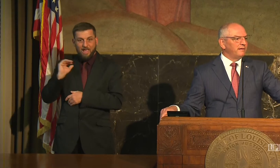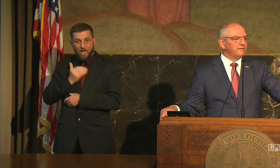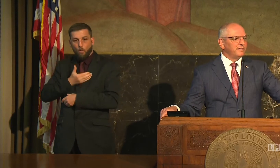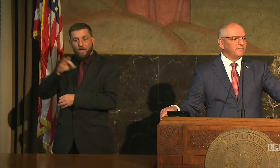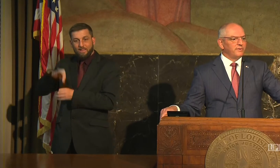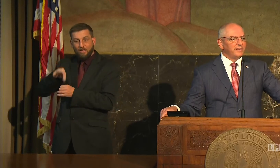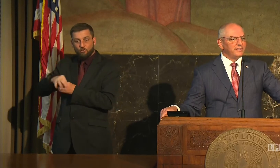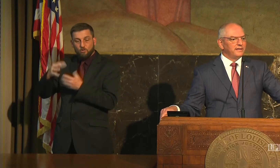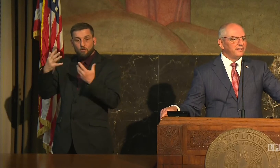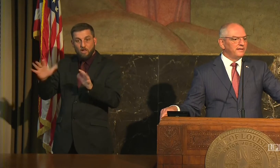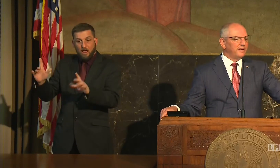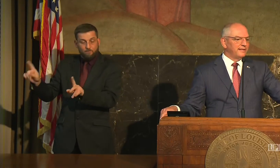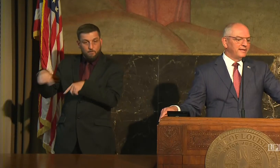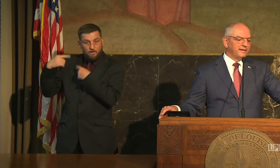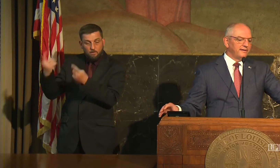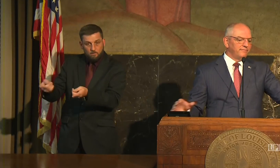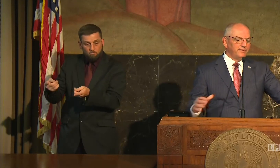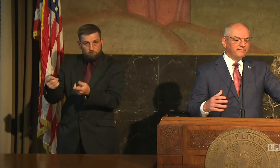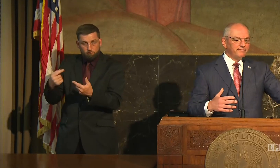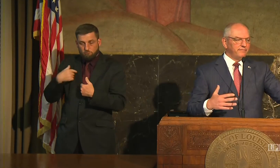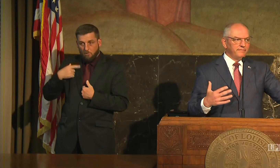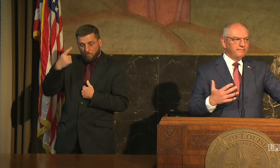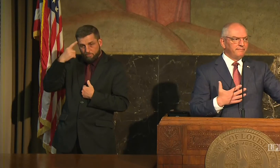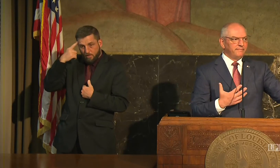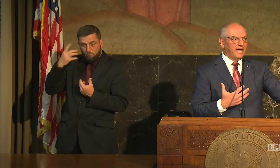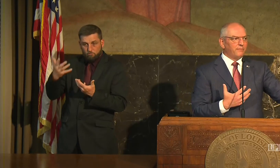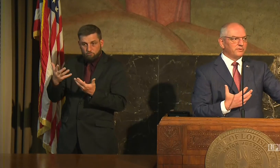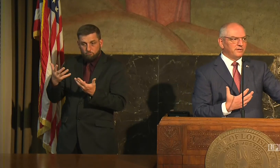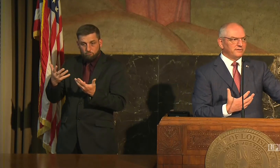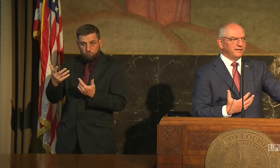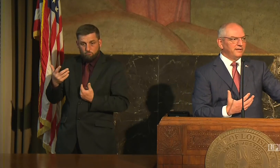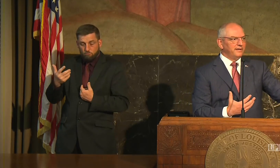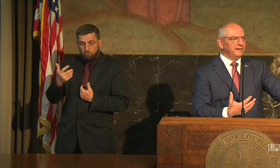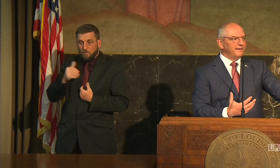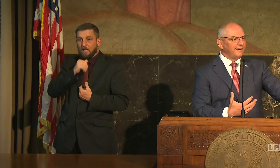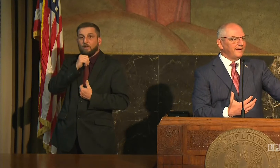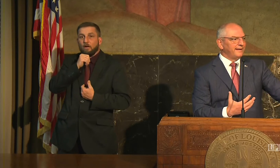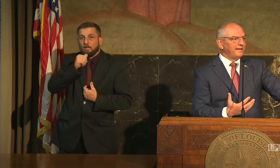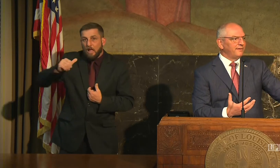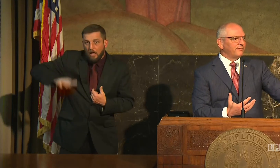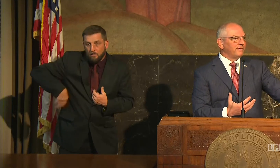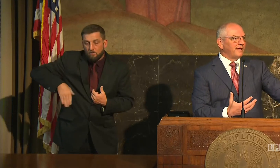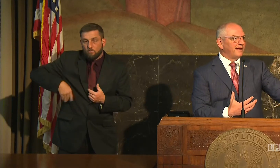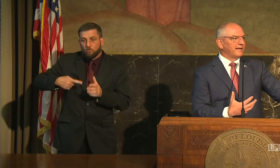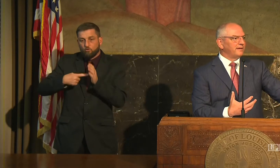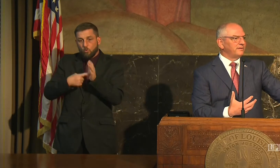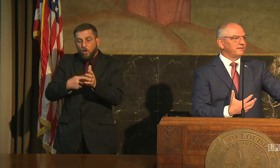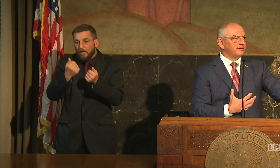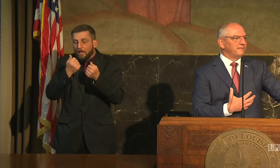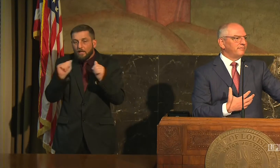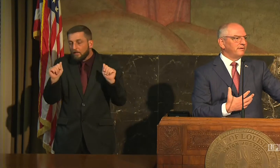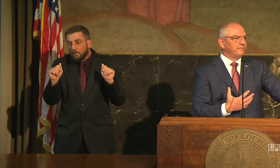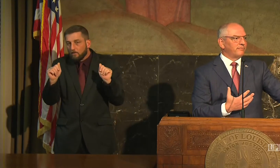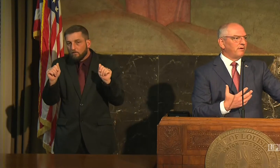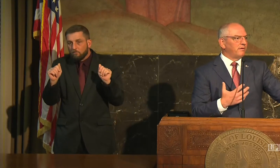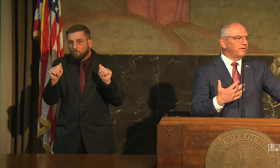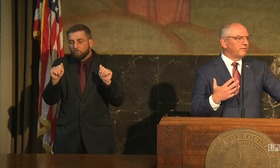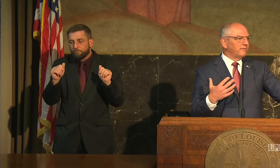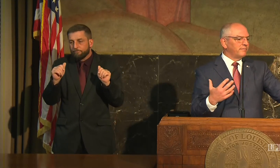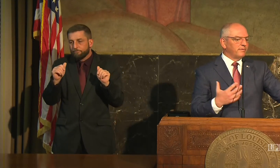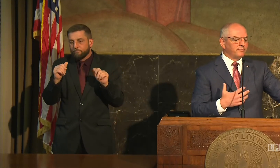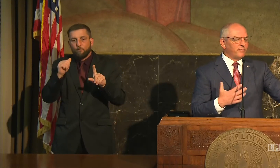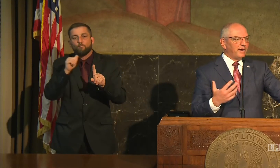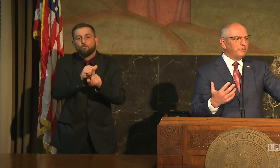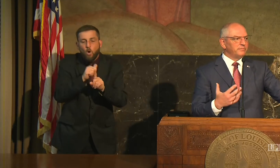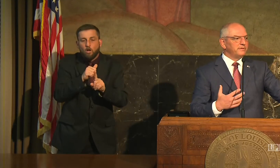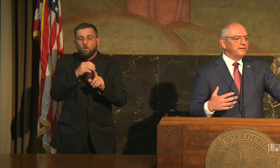have been held in a way that I think have not resulted in any real allegations of fraud